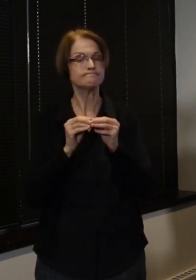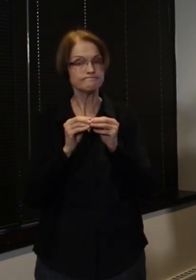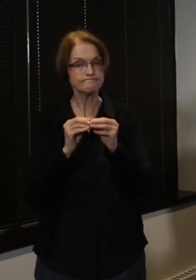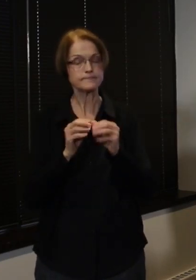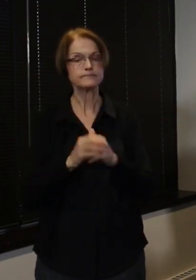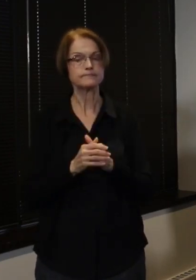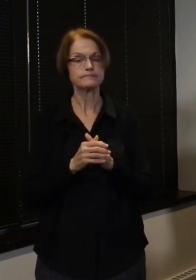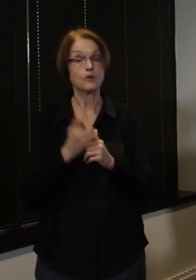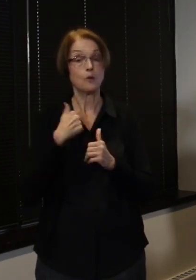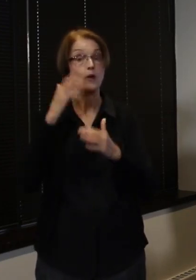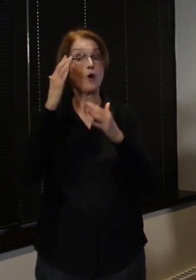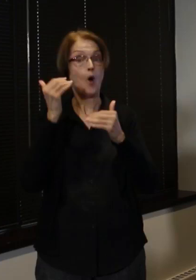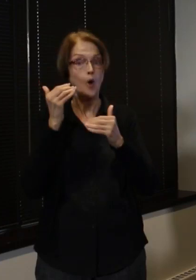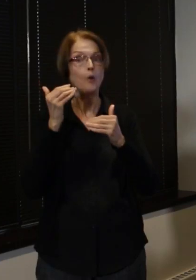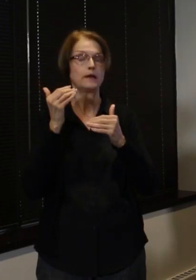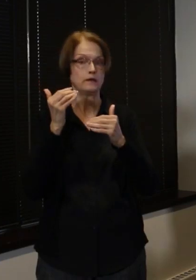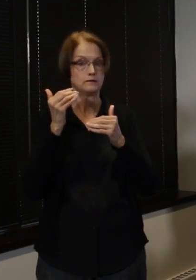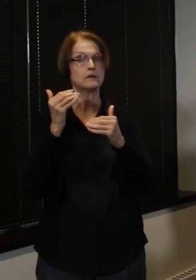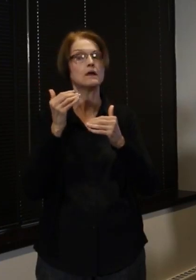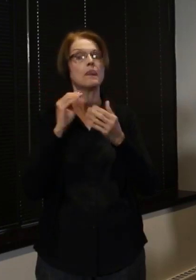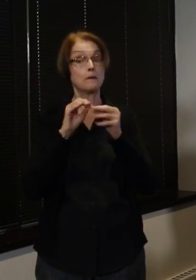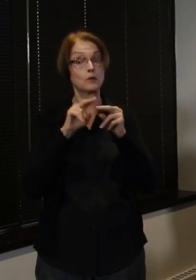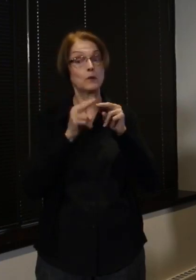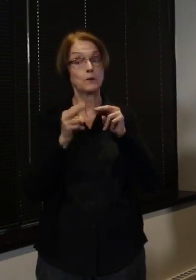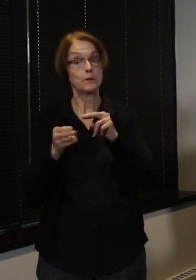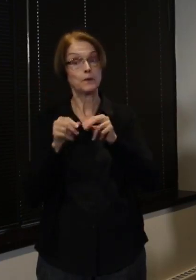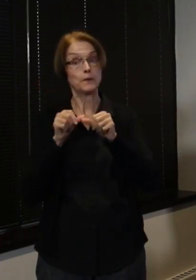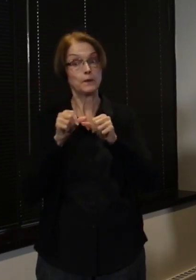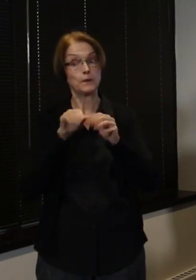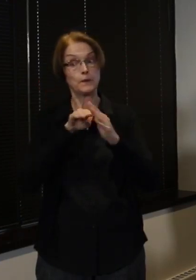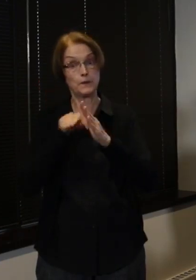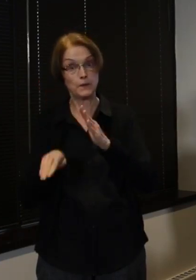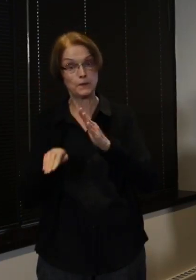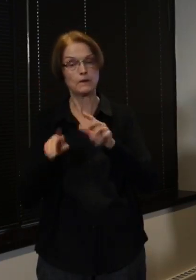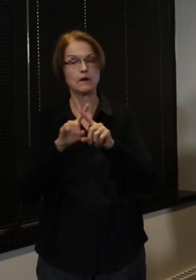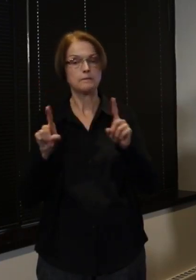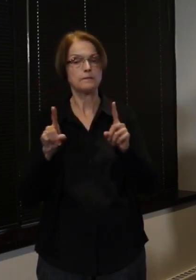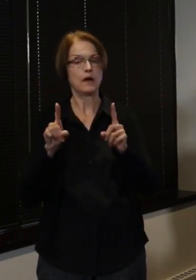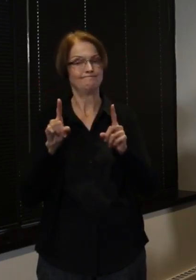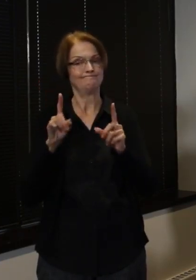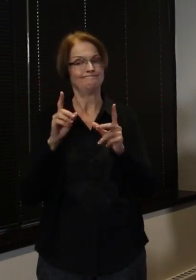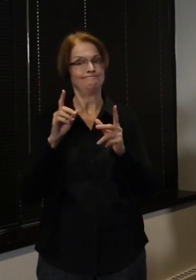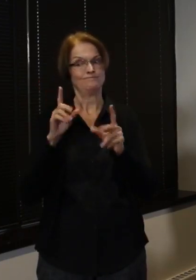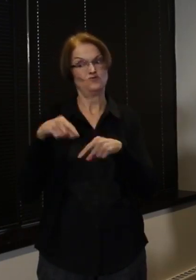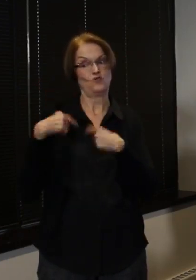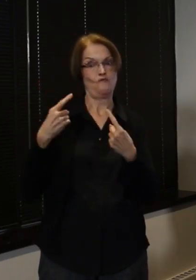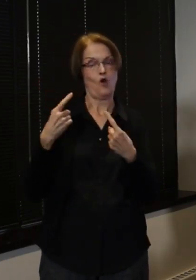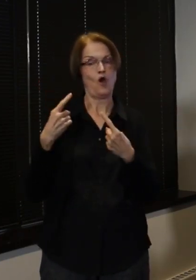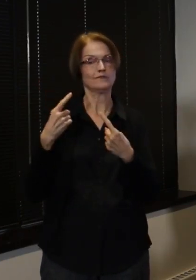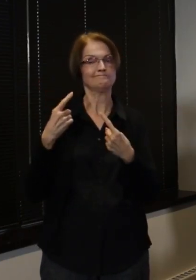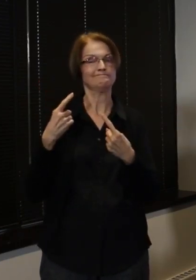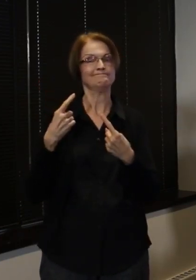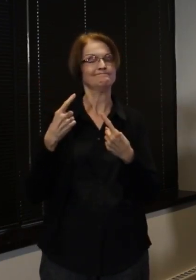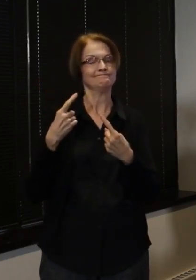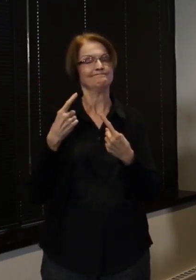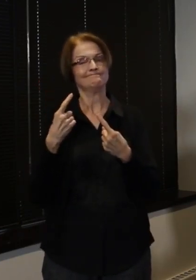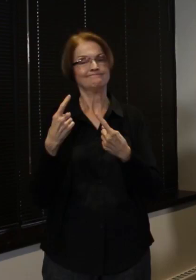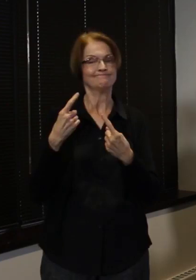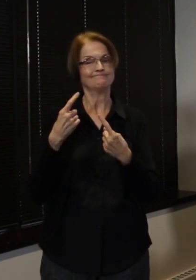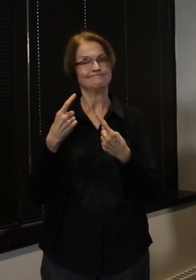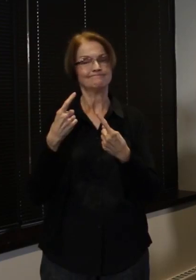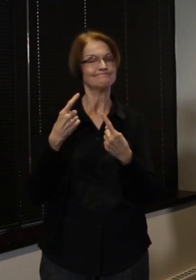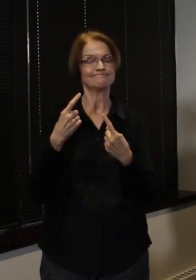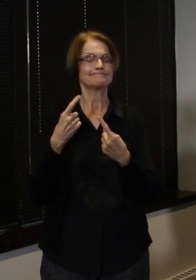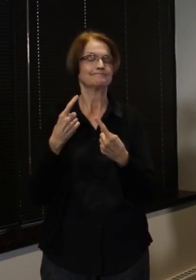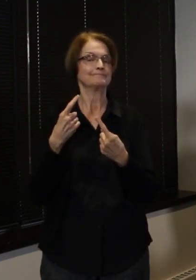We are hoping that it's a decrease in cases, but most of the signal that we're seeing now tells us that that's probably